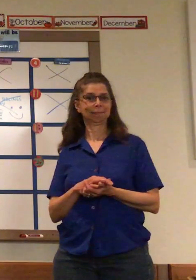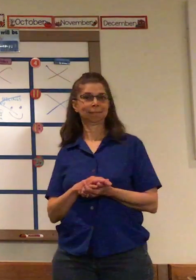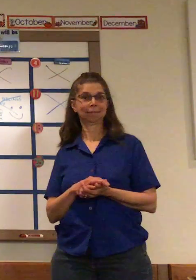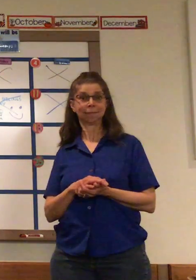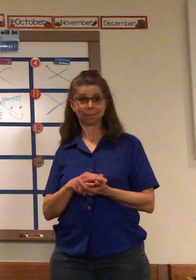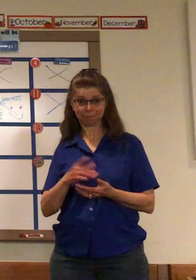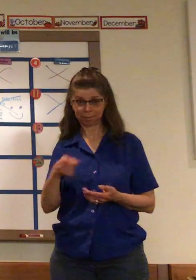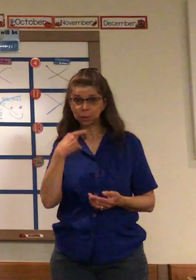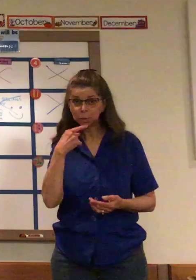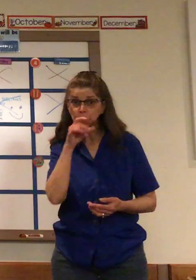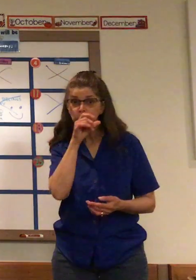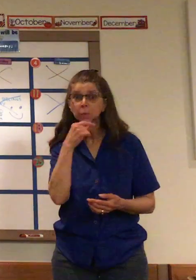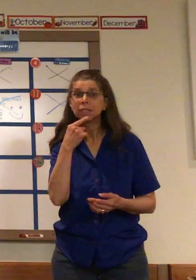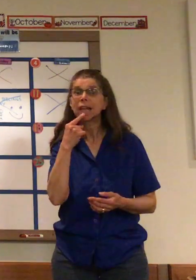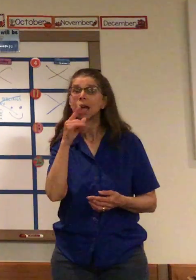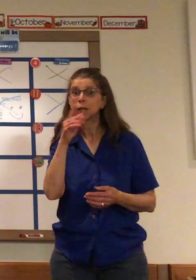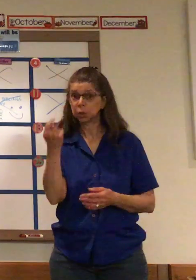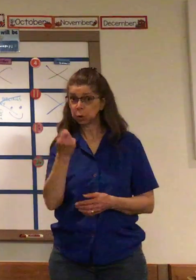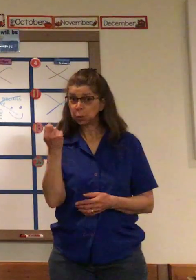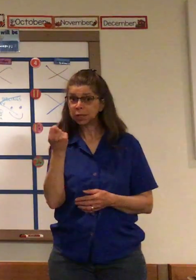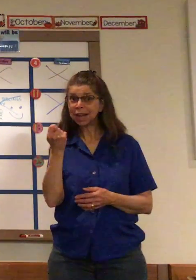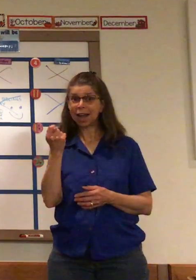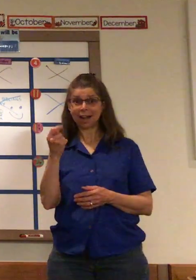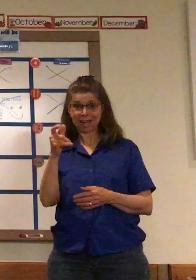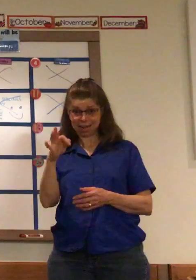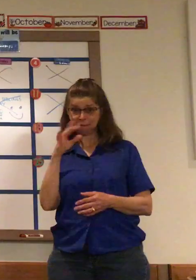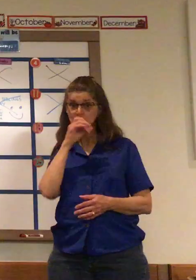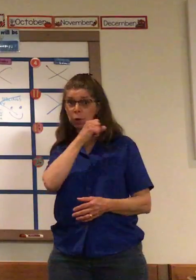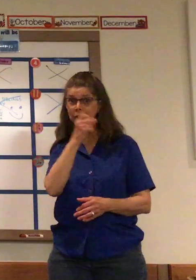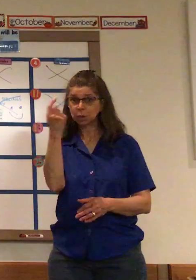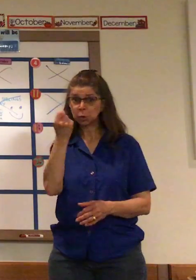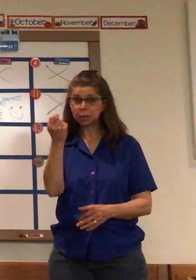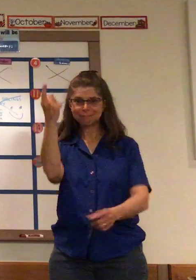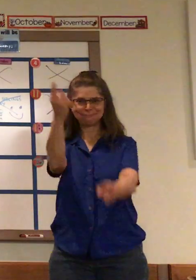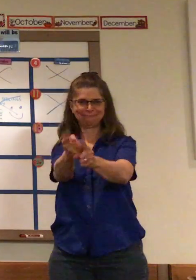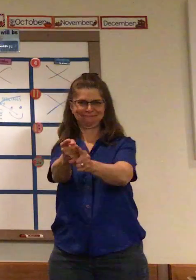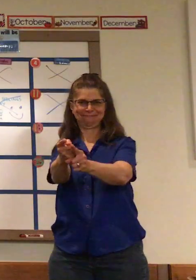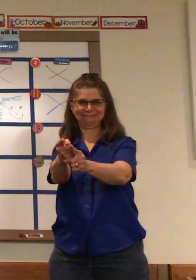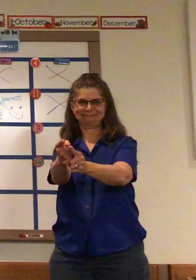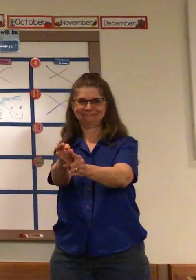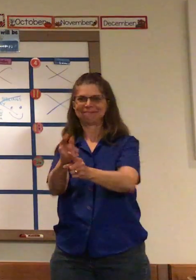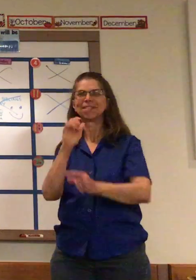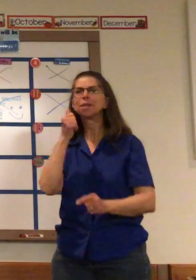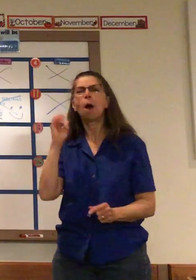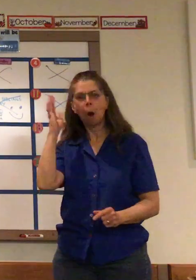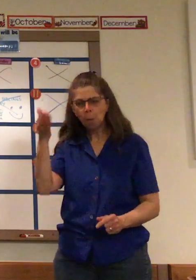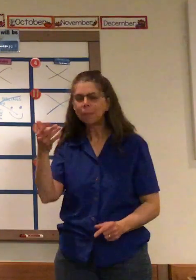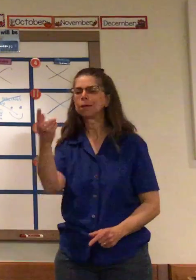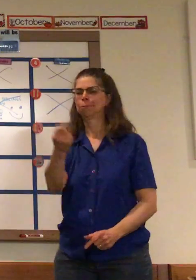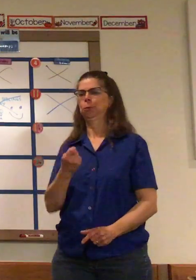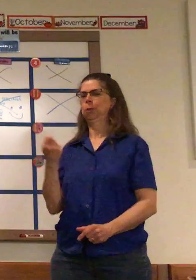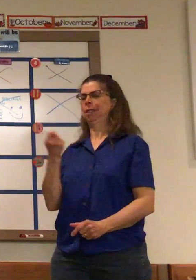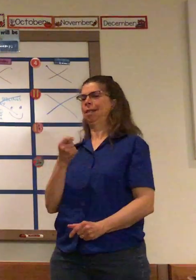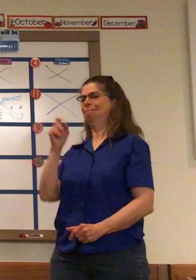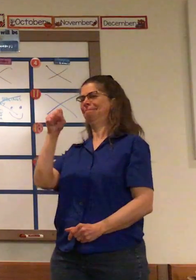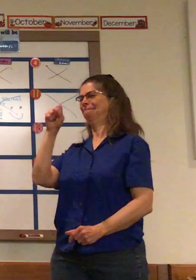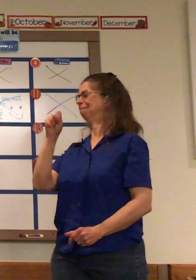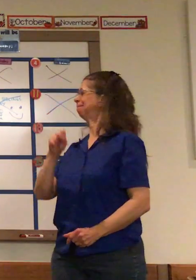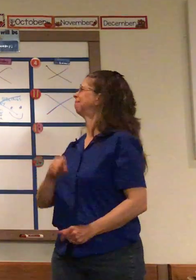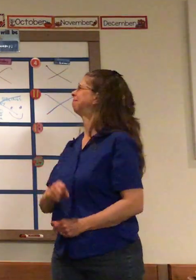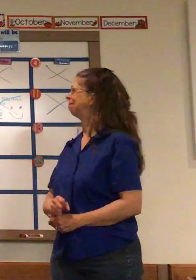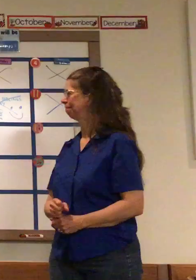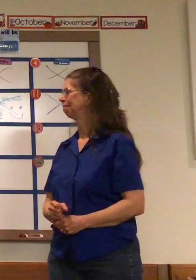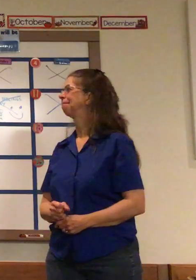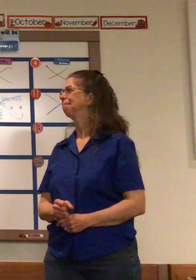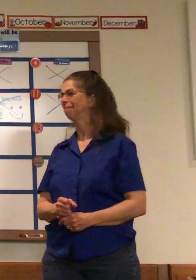Did you say Tuesday? If you did, you got it. Tomorrow will be, Tuesday.